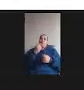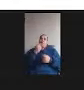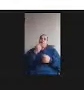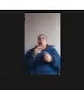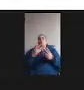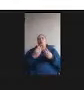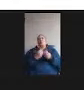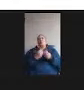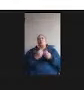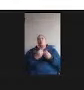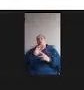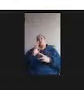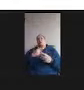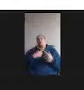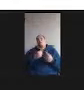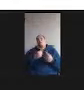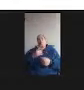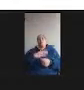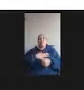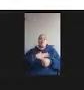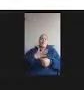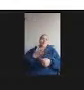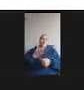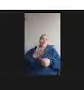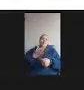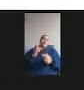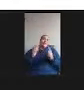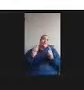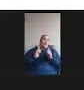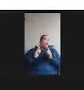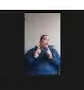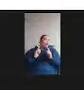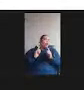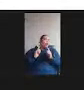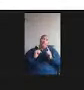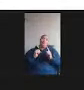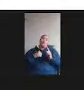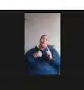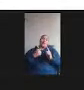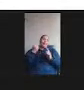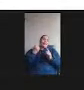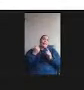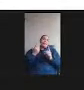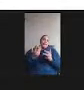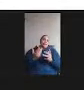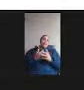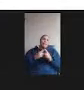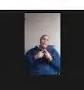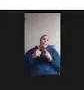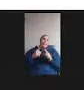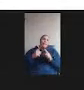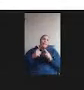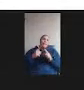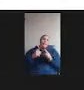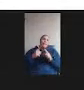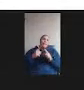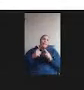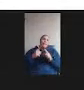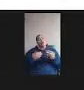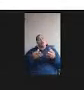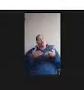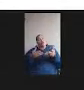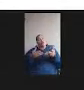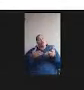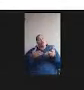We will appreciate that. If it's allowed, if it's not allowed, I still do understand. But looking at the document with that build